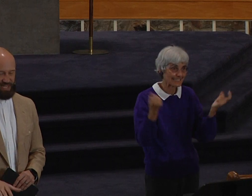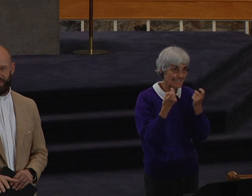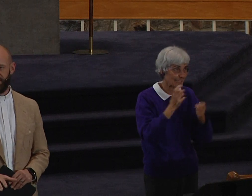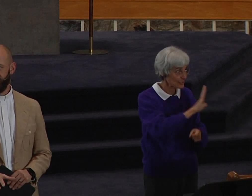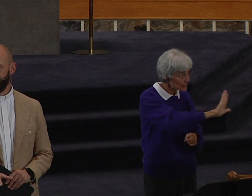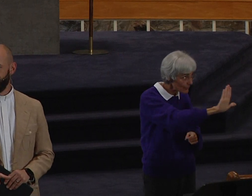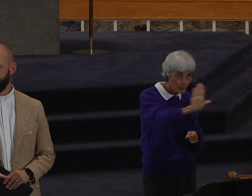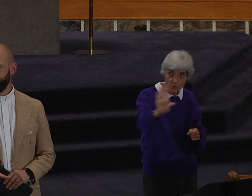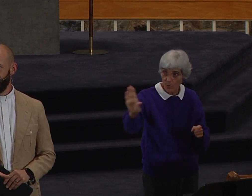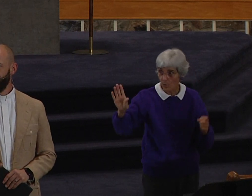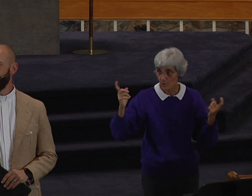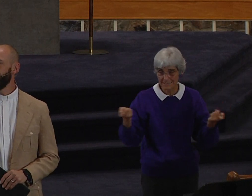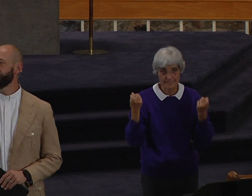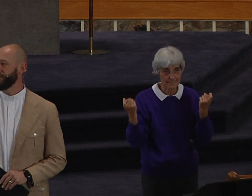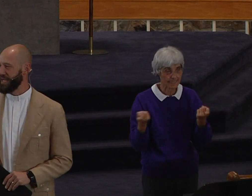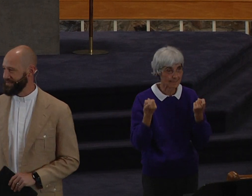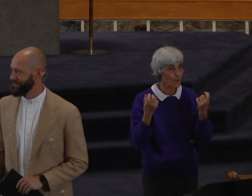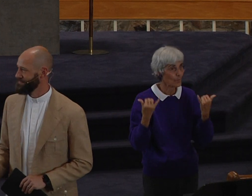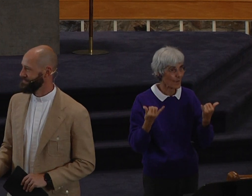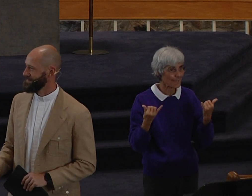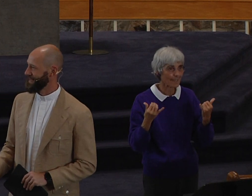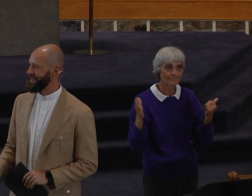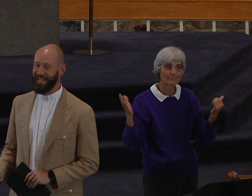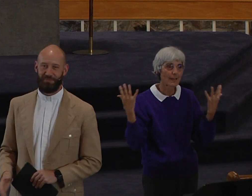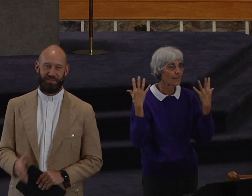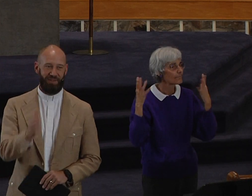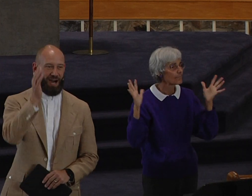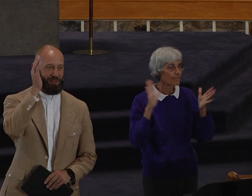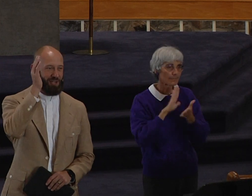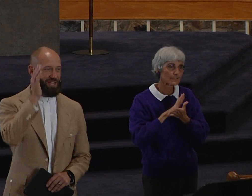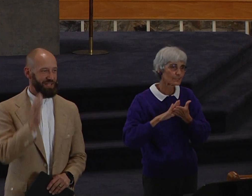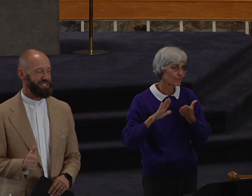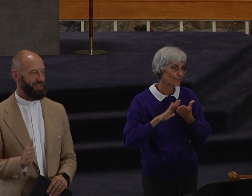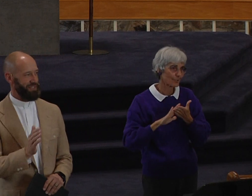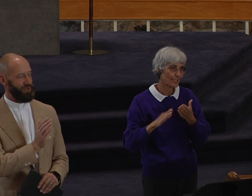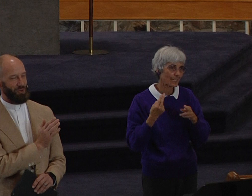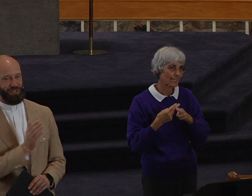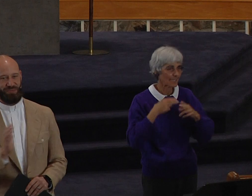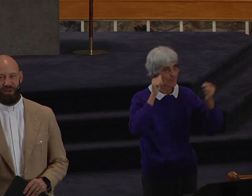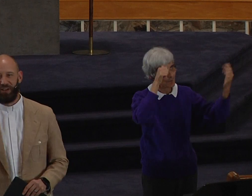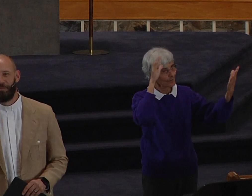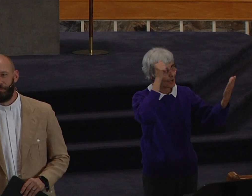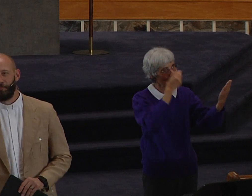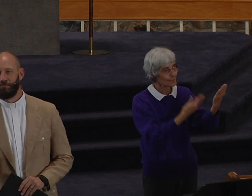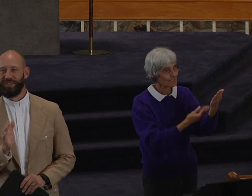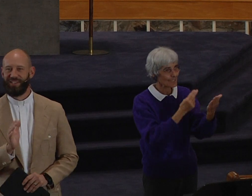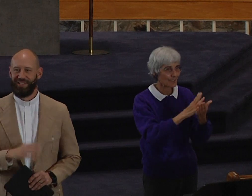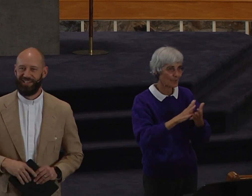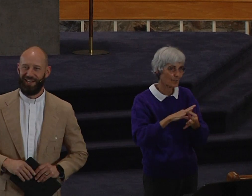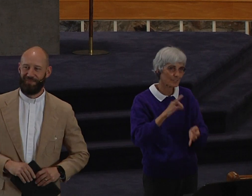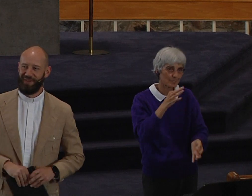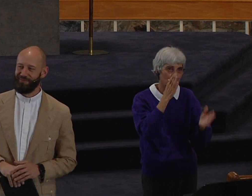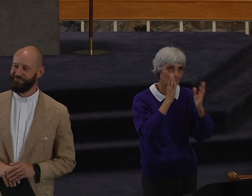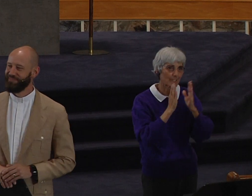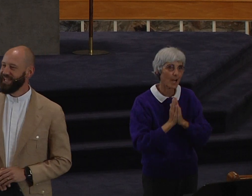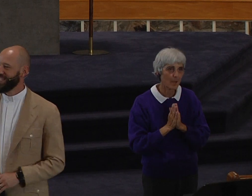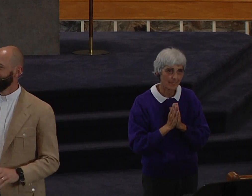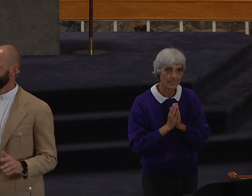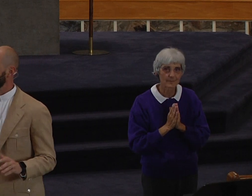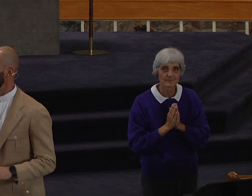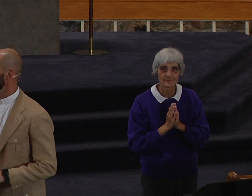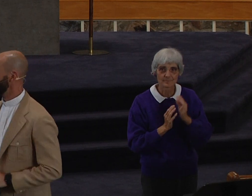your sins, they're forgiven. In the name of the Father, the Son, and the Holy Spirit.